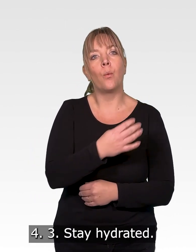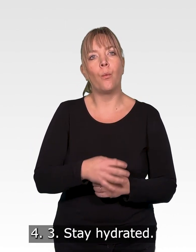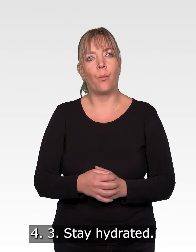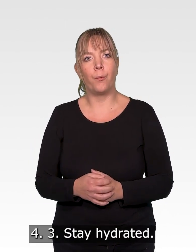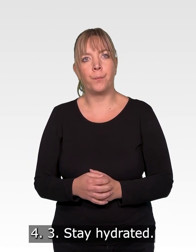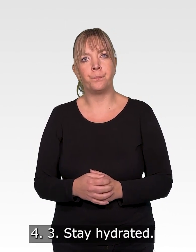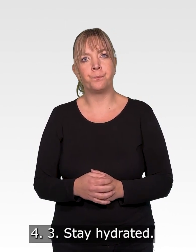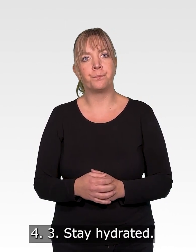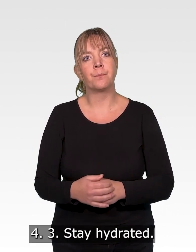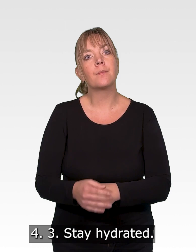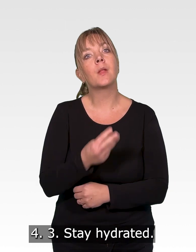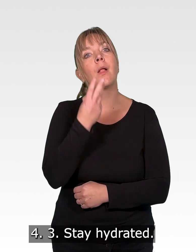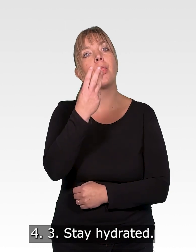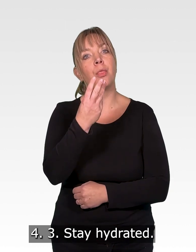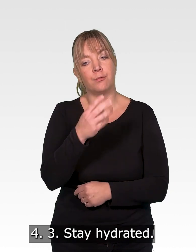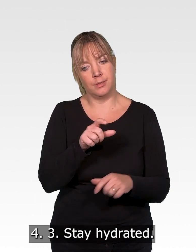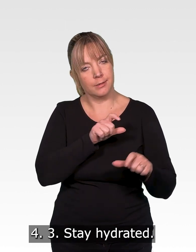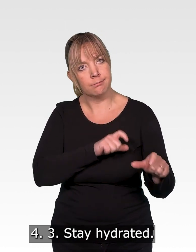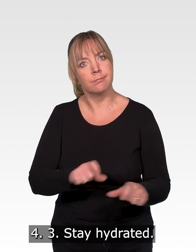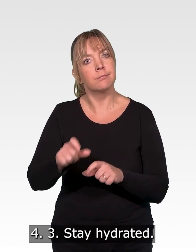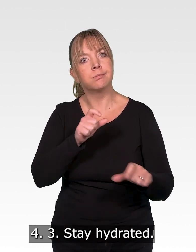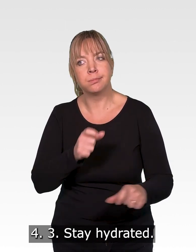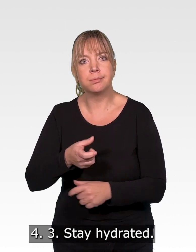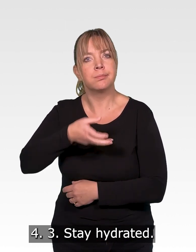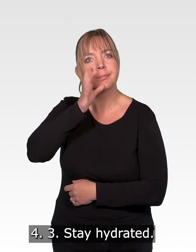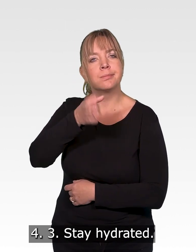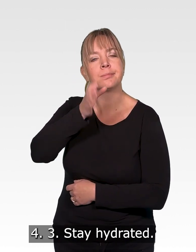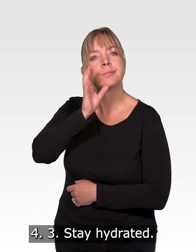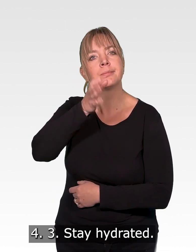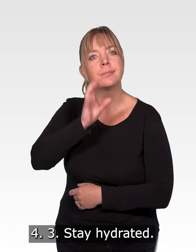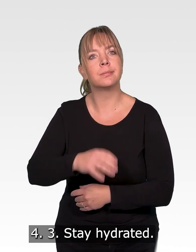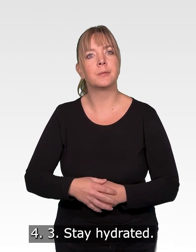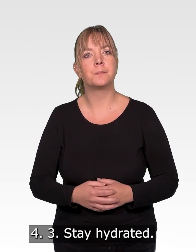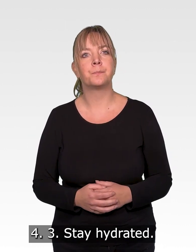4. 3. Stay hydrated.